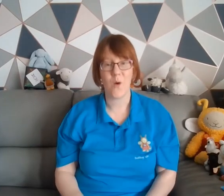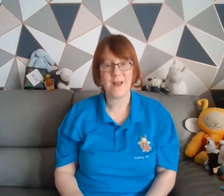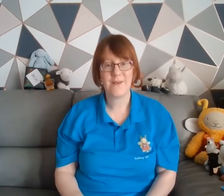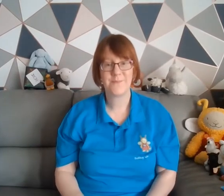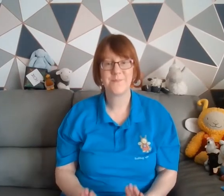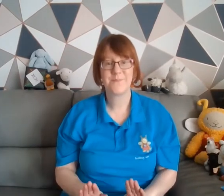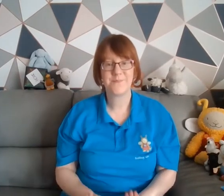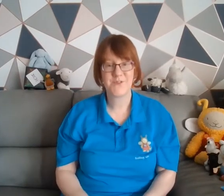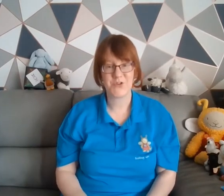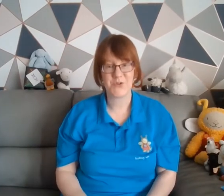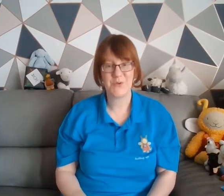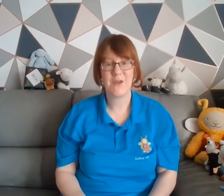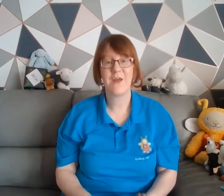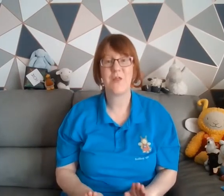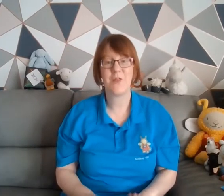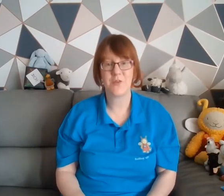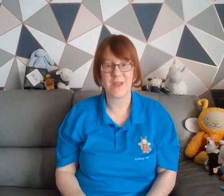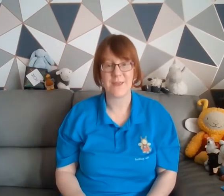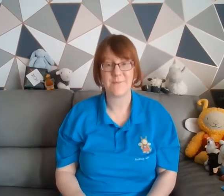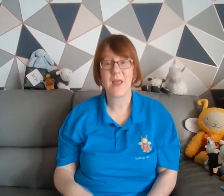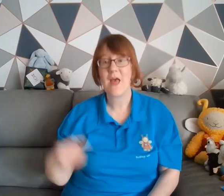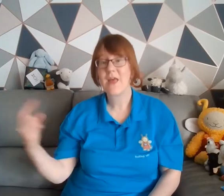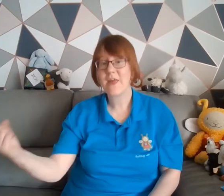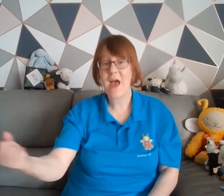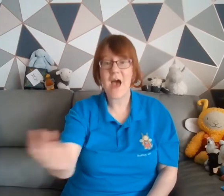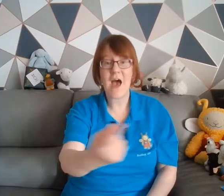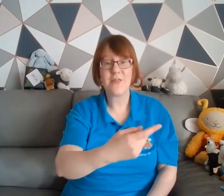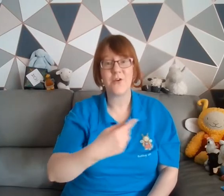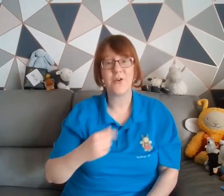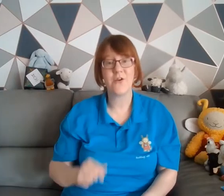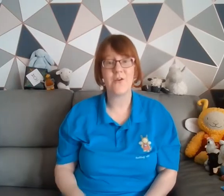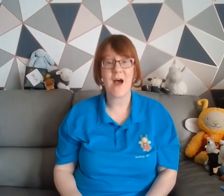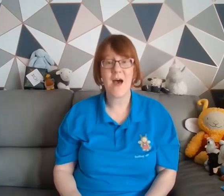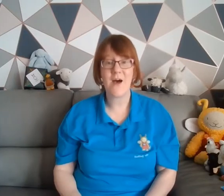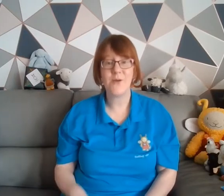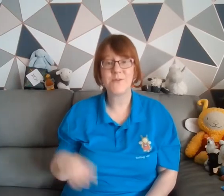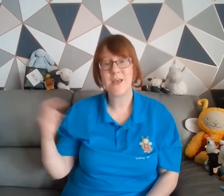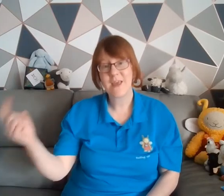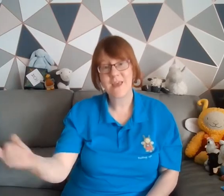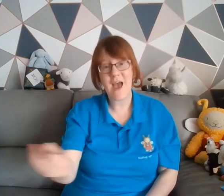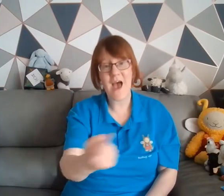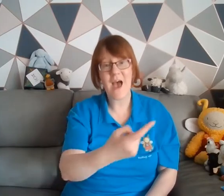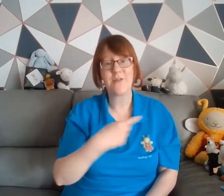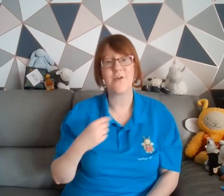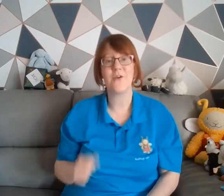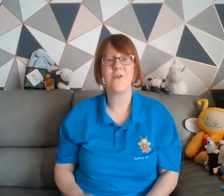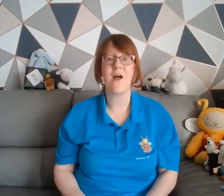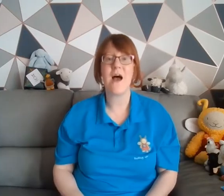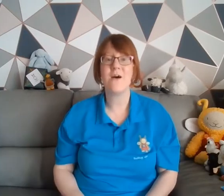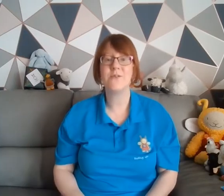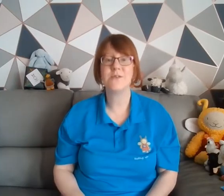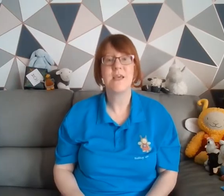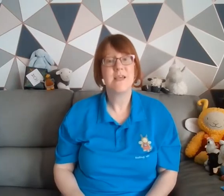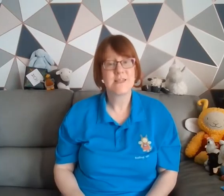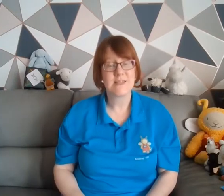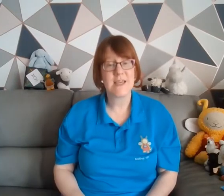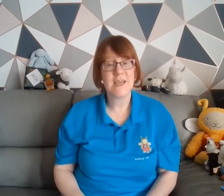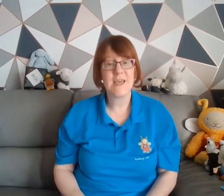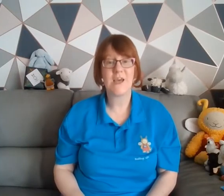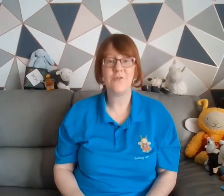One, two, three. Gather round, gather round, see if